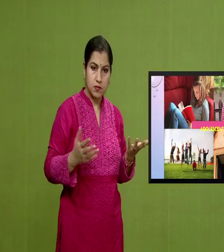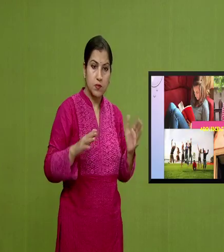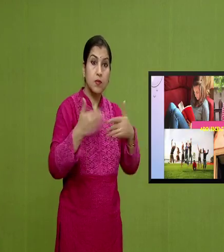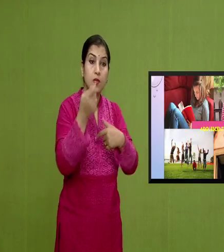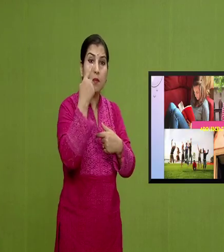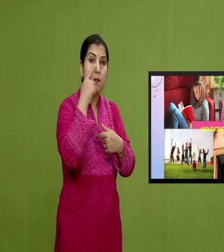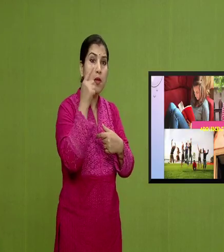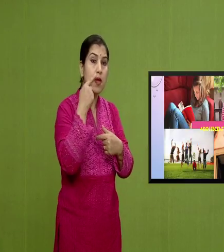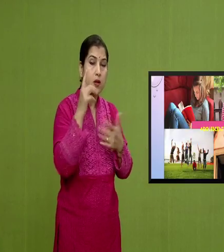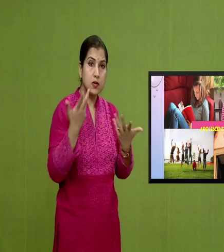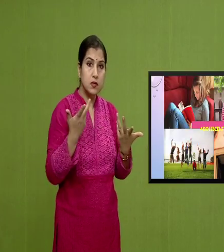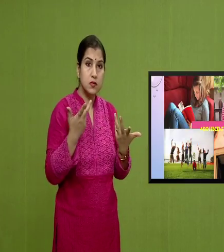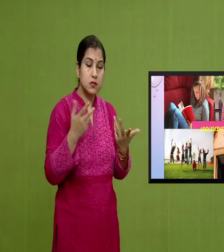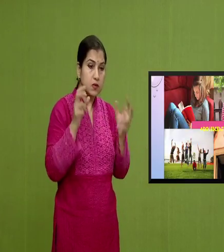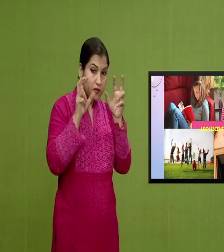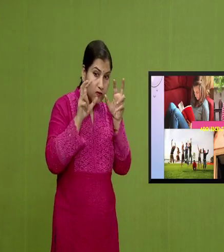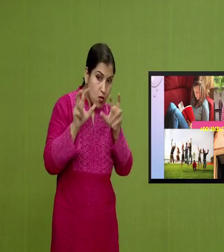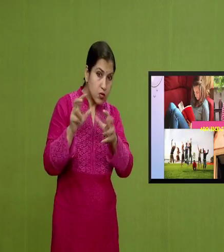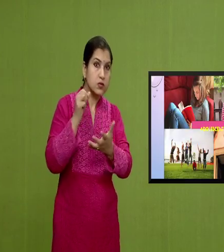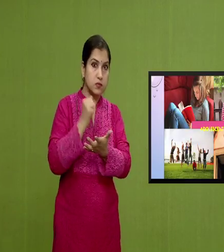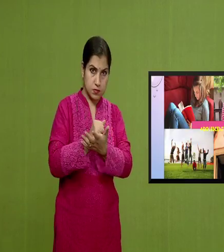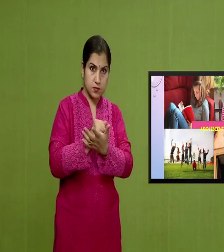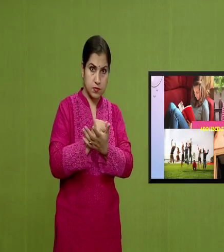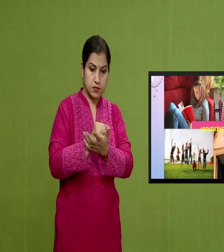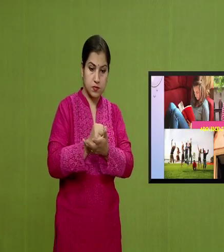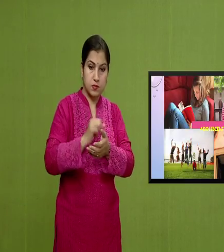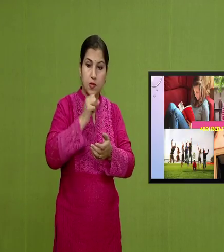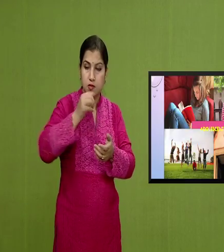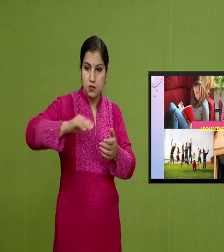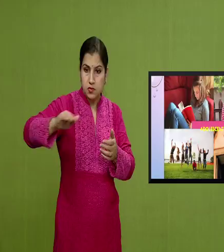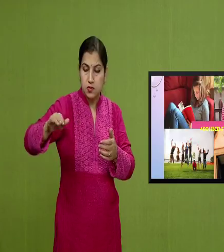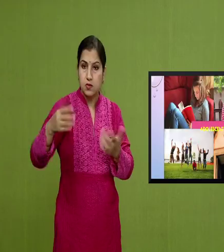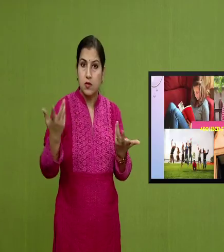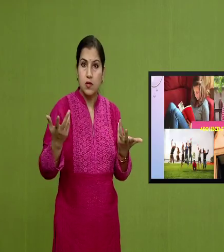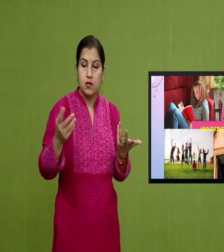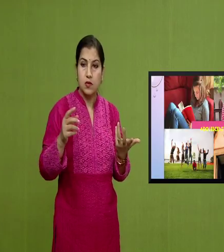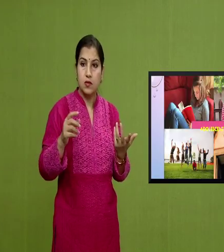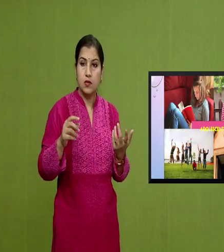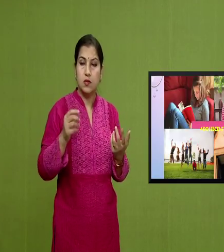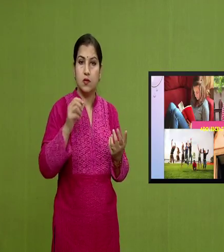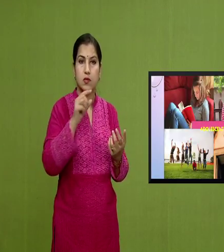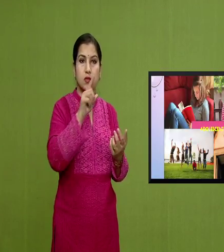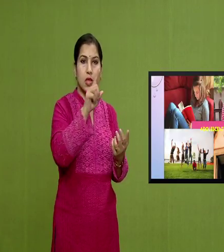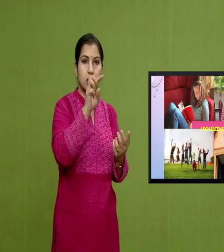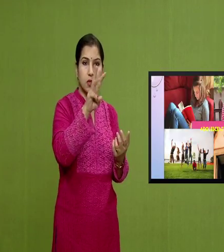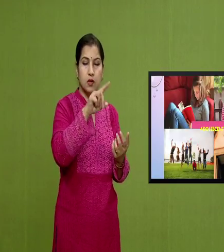parents must keep watch on the activities of their teenage children.